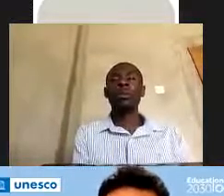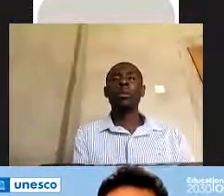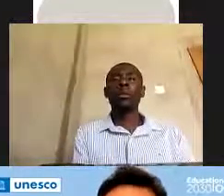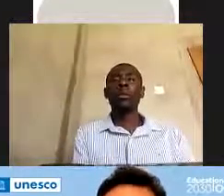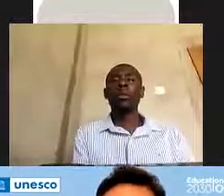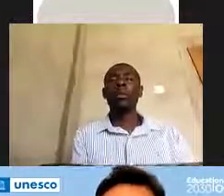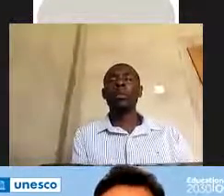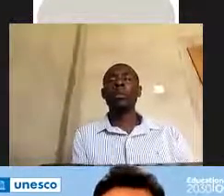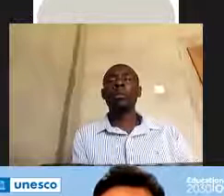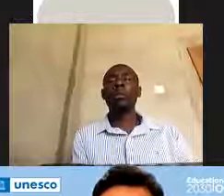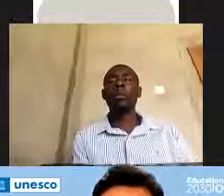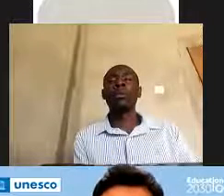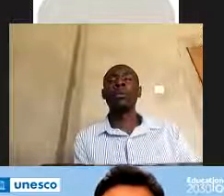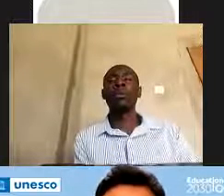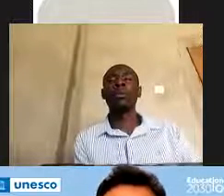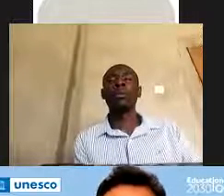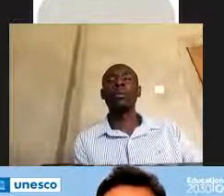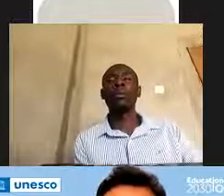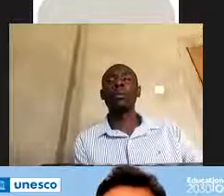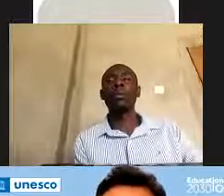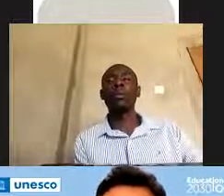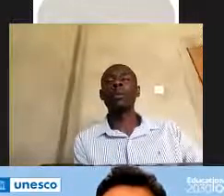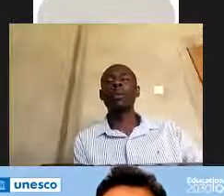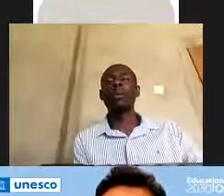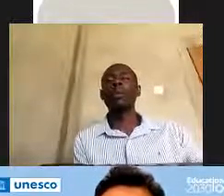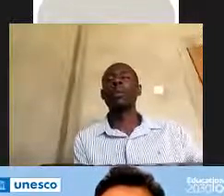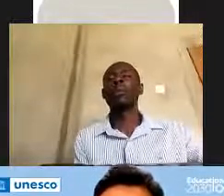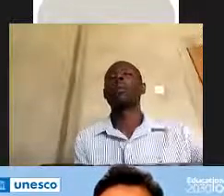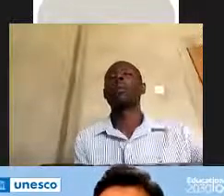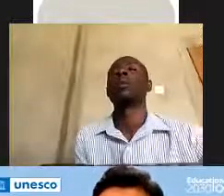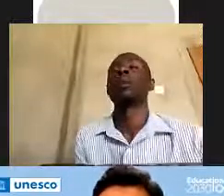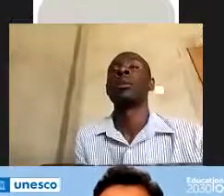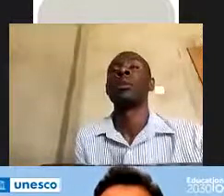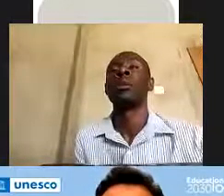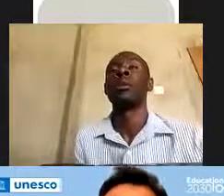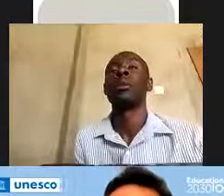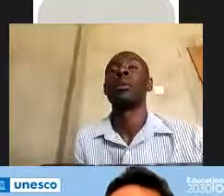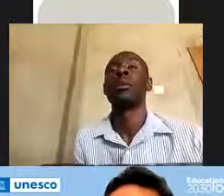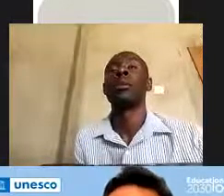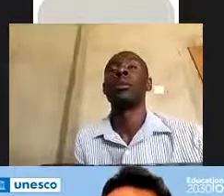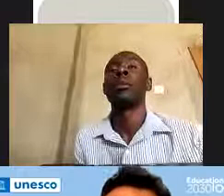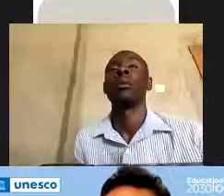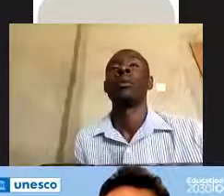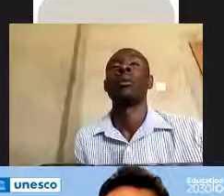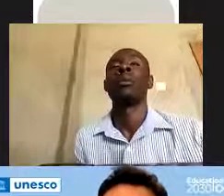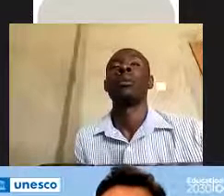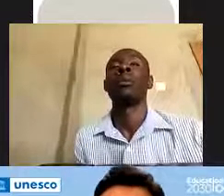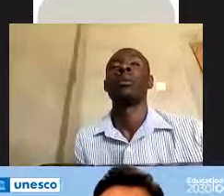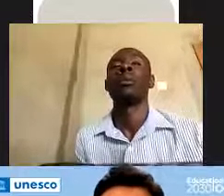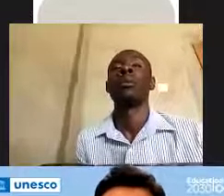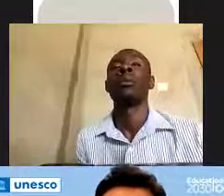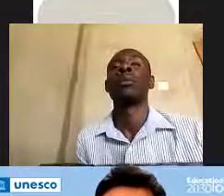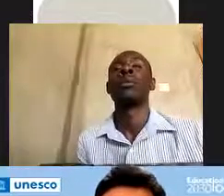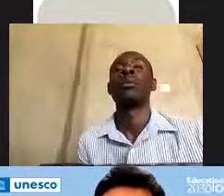questions. What do we know about the scope and the nature of bullying involving learners with all types